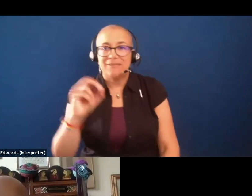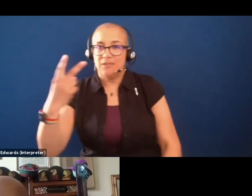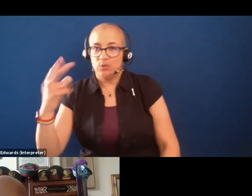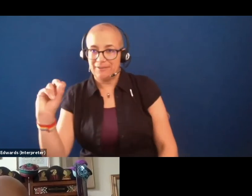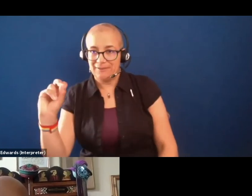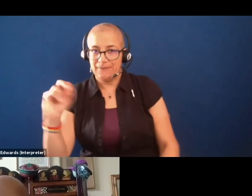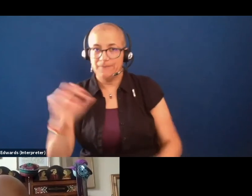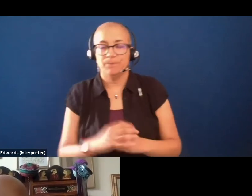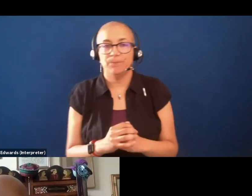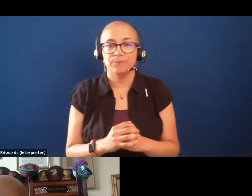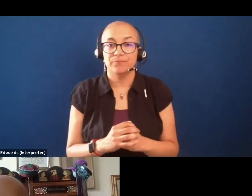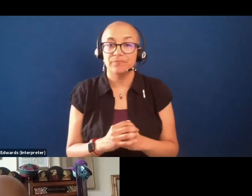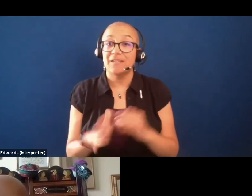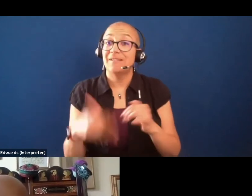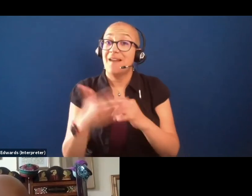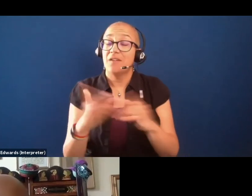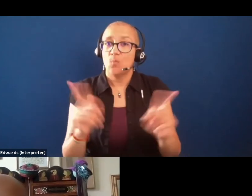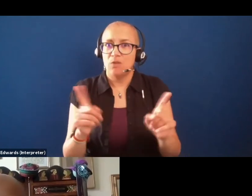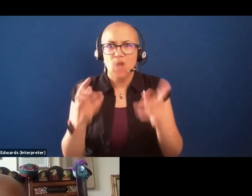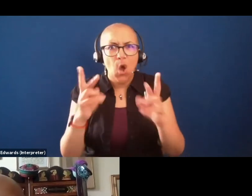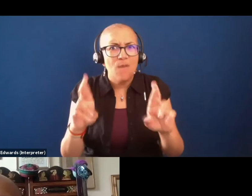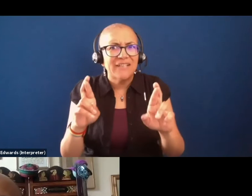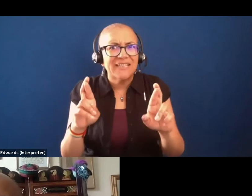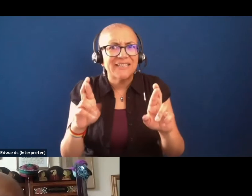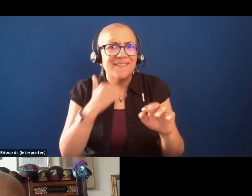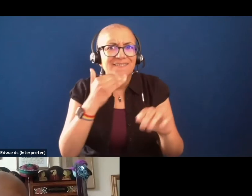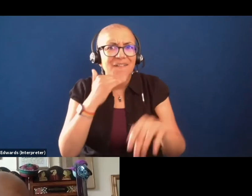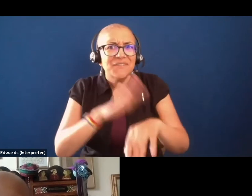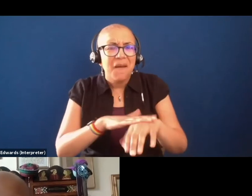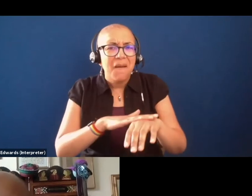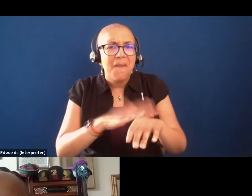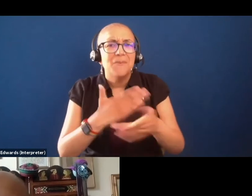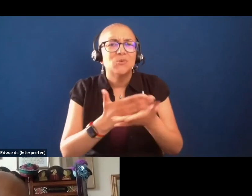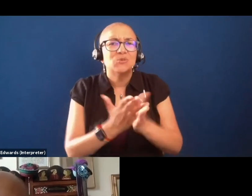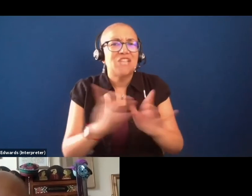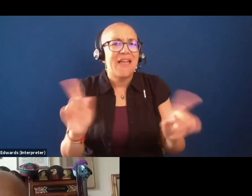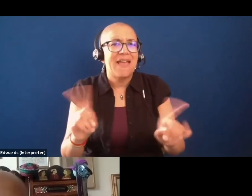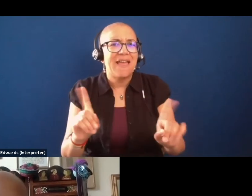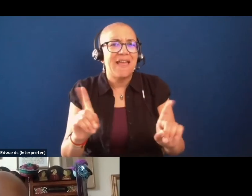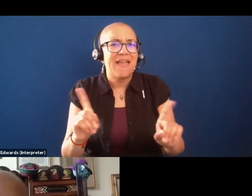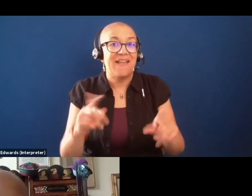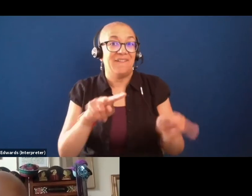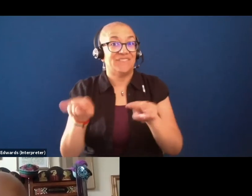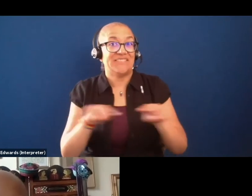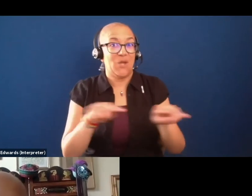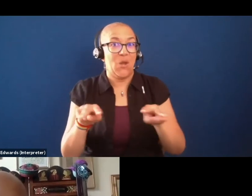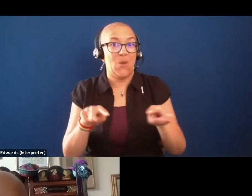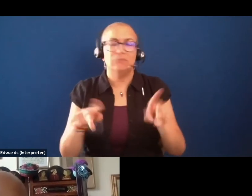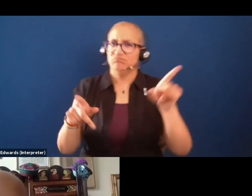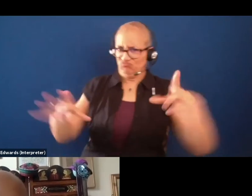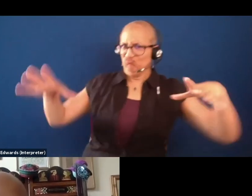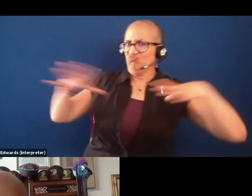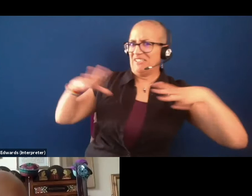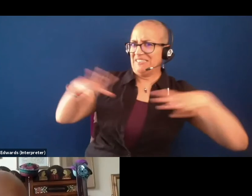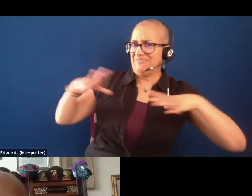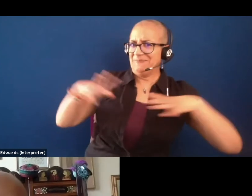And to finish off, I believe, hopefully I have enough time just to share the video. It's ready to go. Stand by.